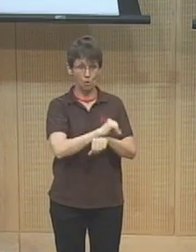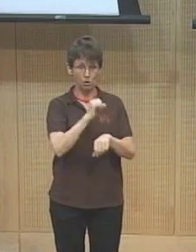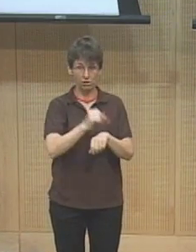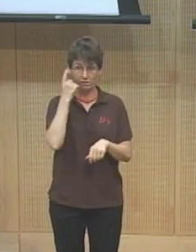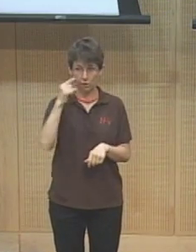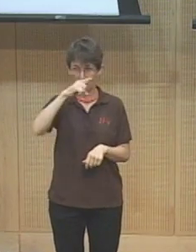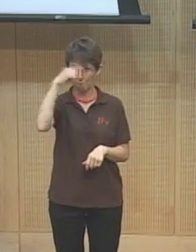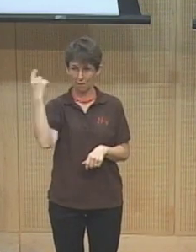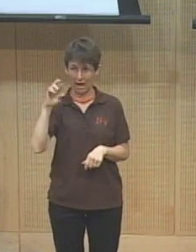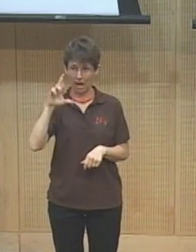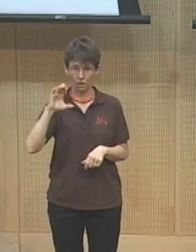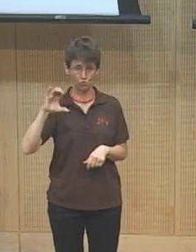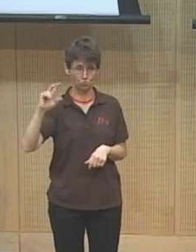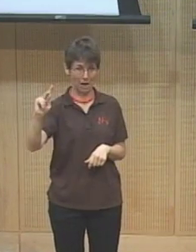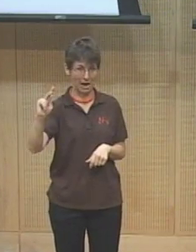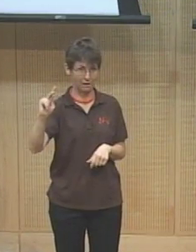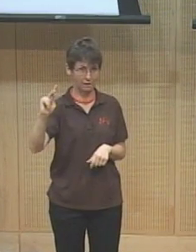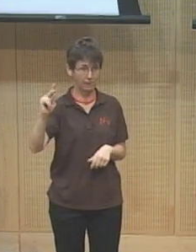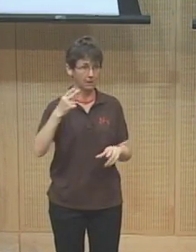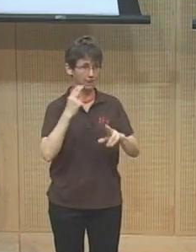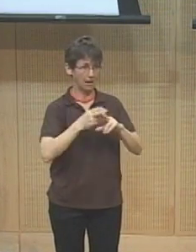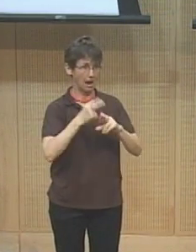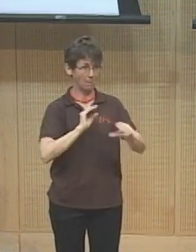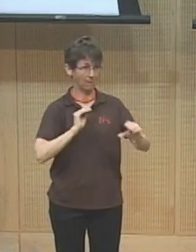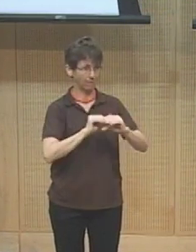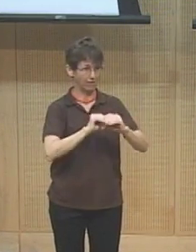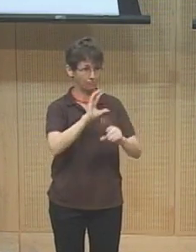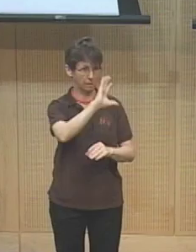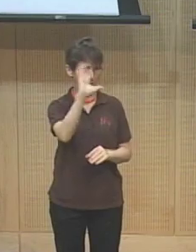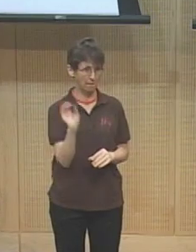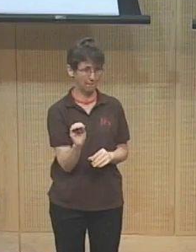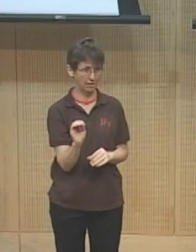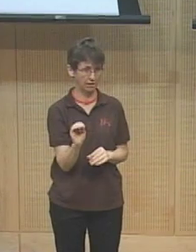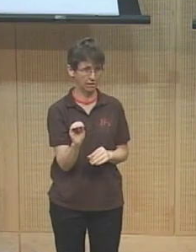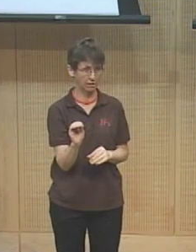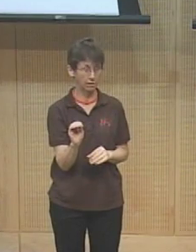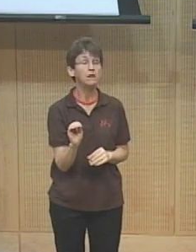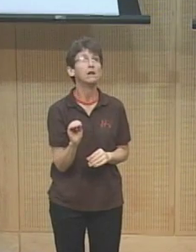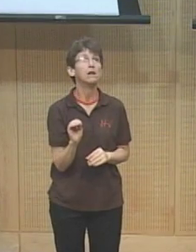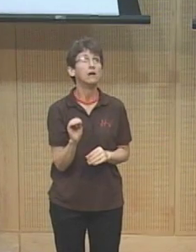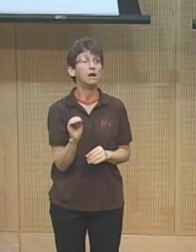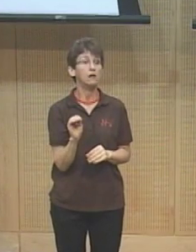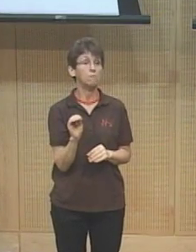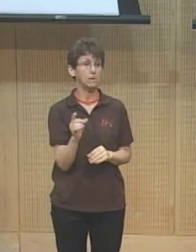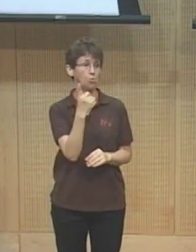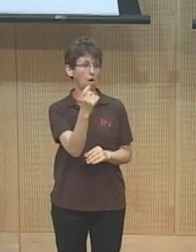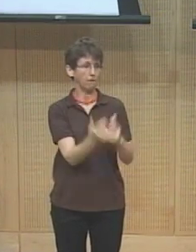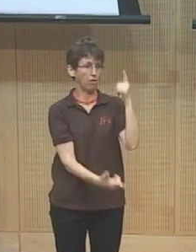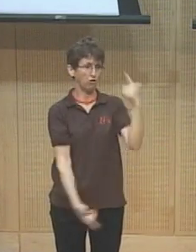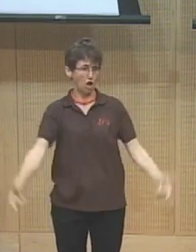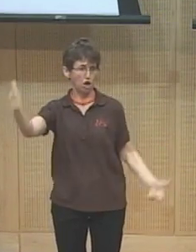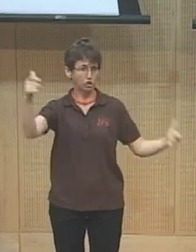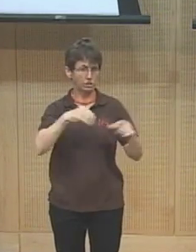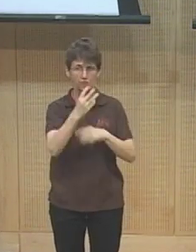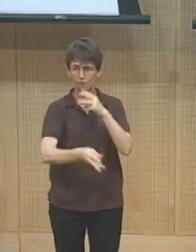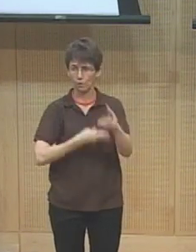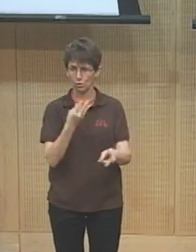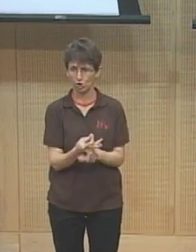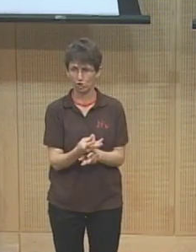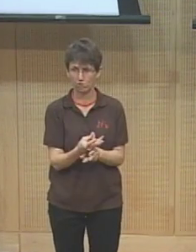Michael works for BlackRock. He's an investment company, and it's one of the largest in the world.